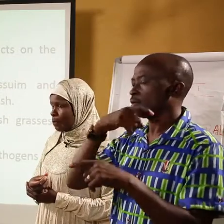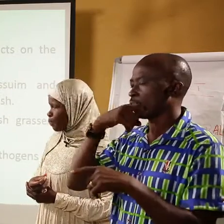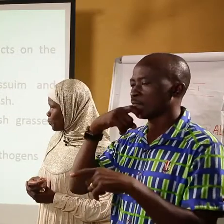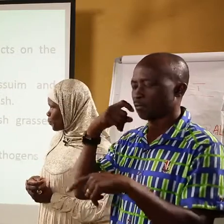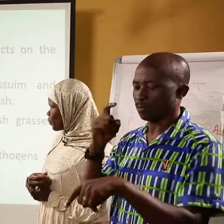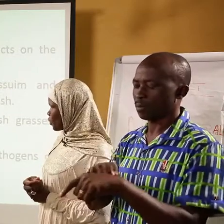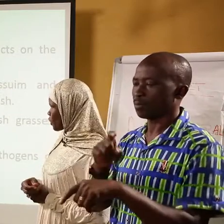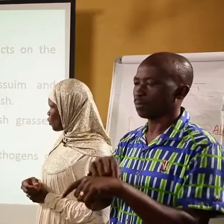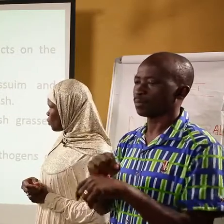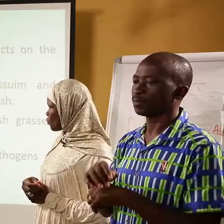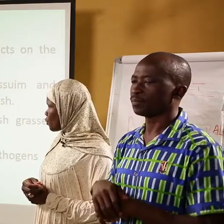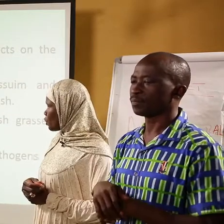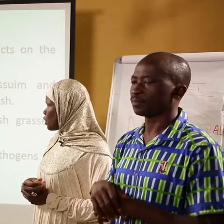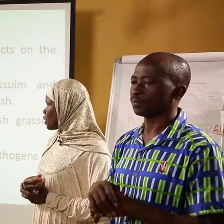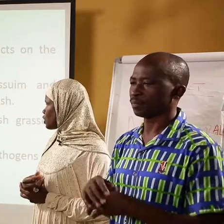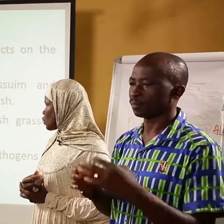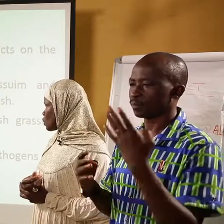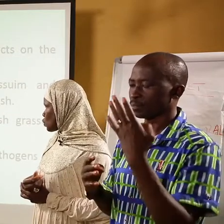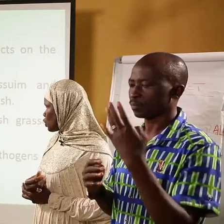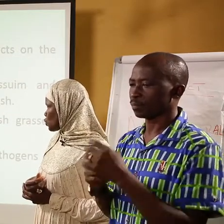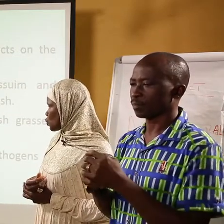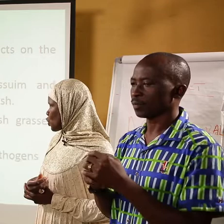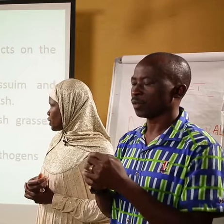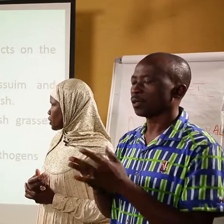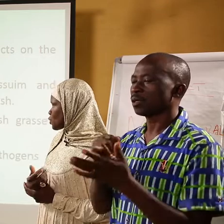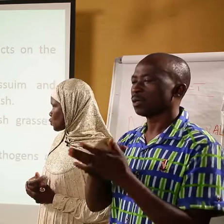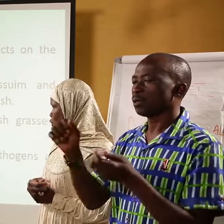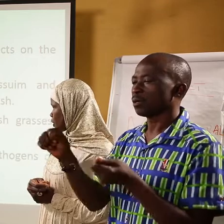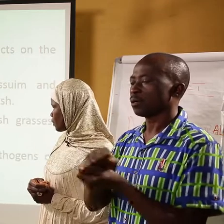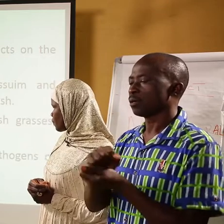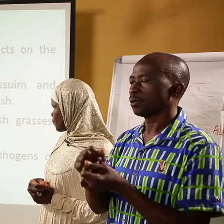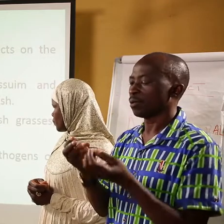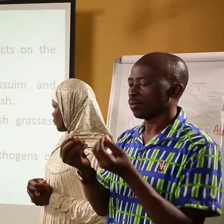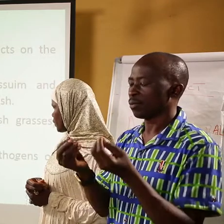season. Number four, it also destroys